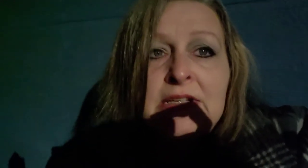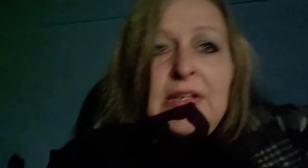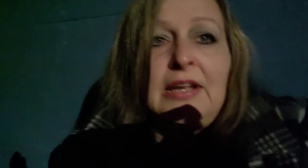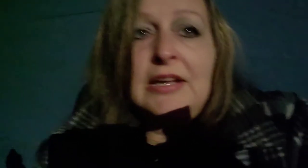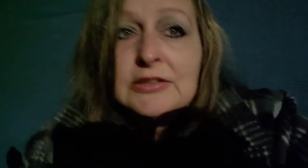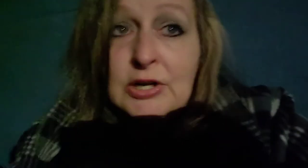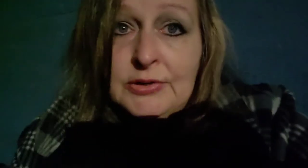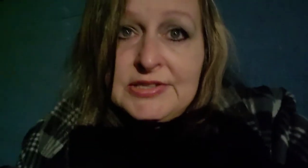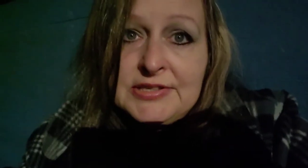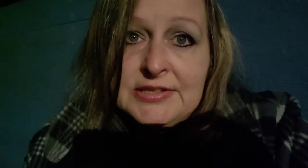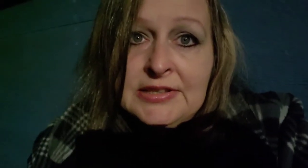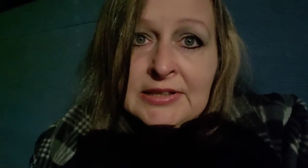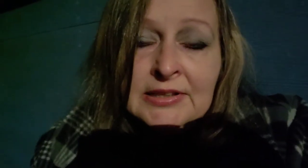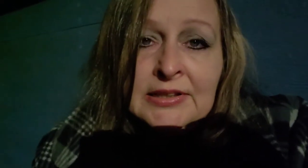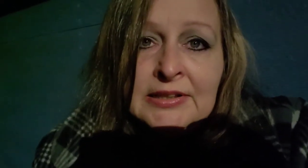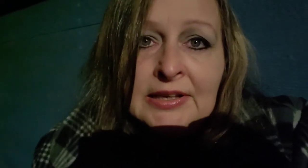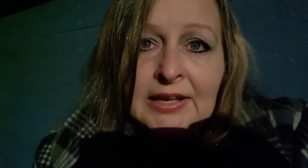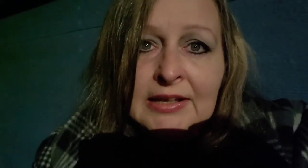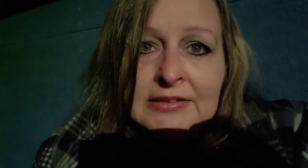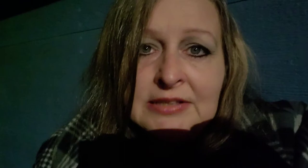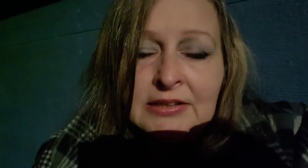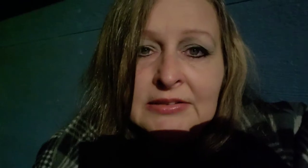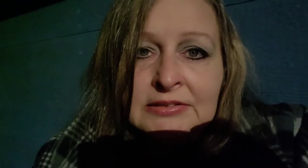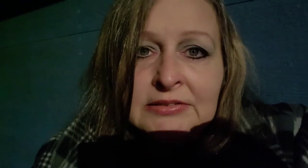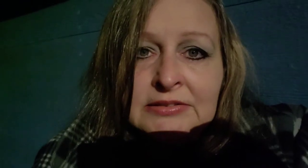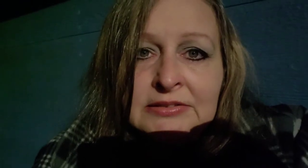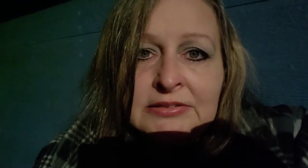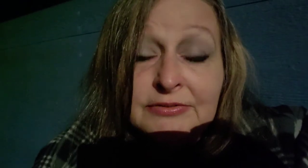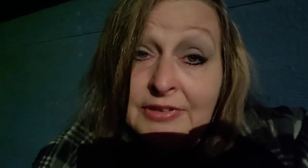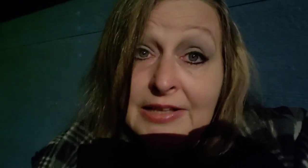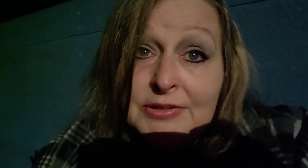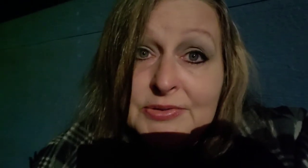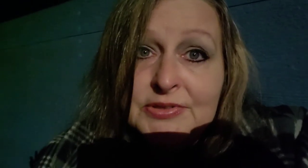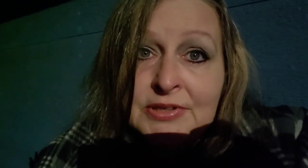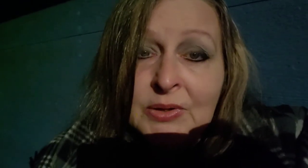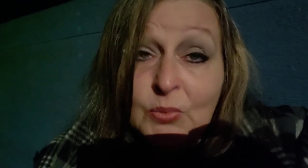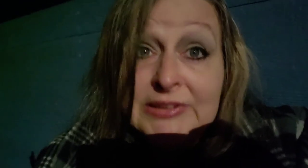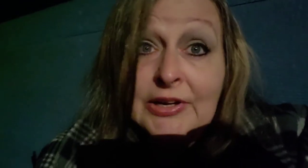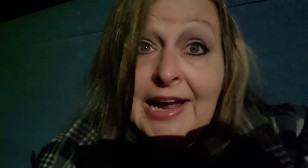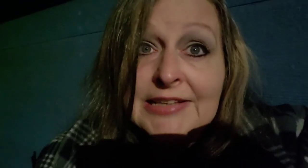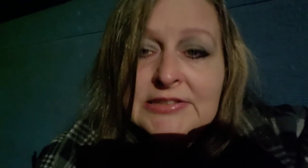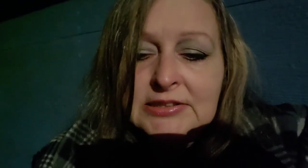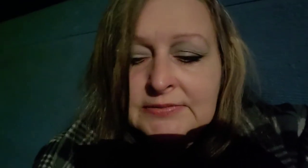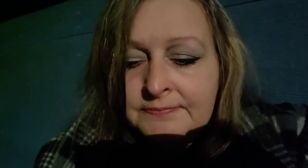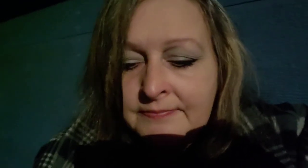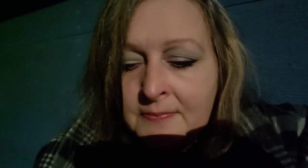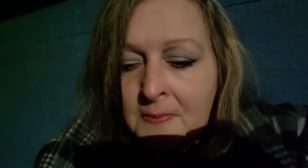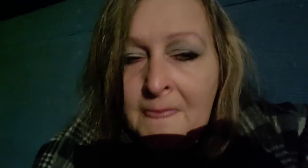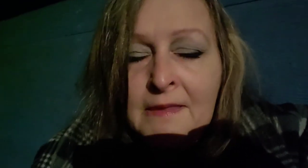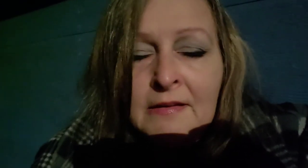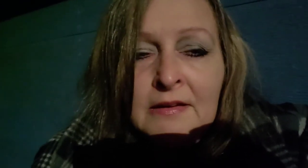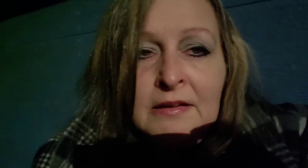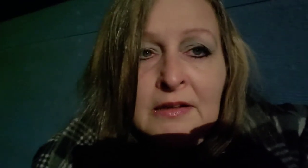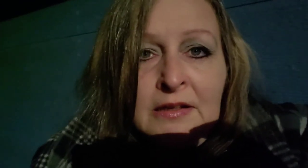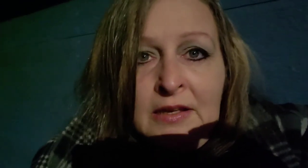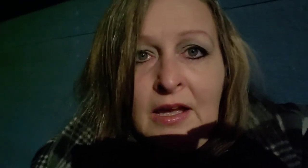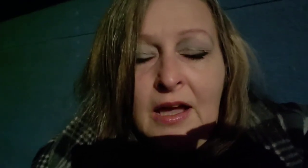sense and courtesy and follows what they're asking.